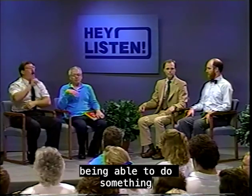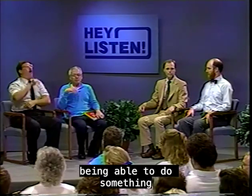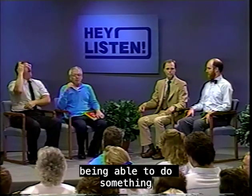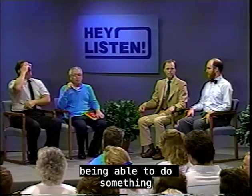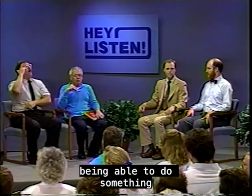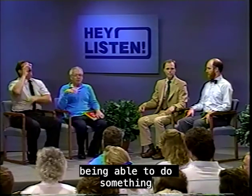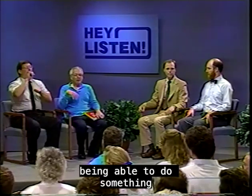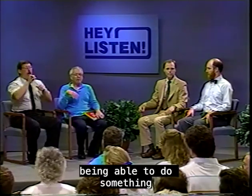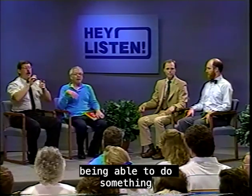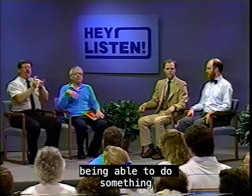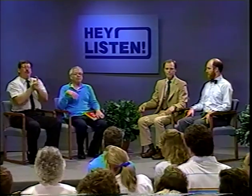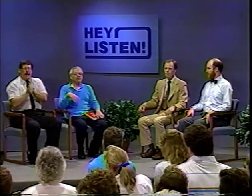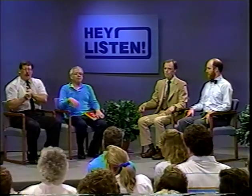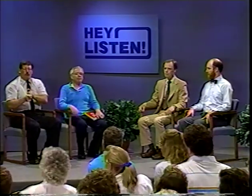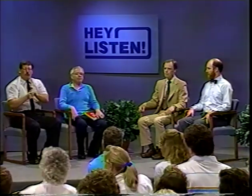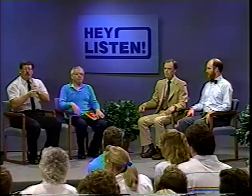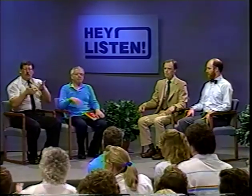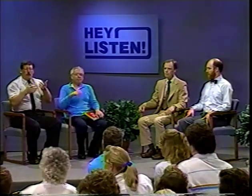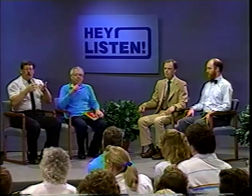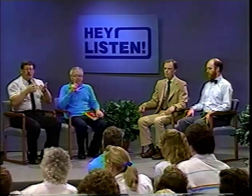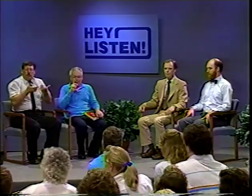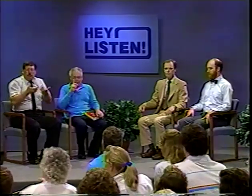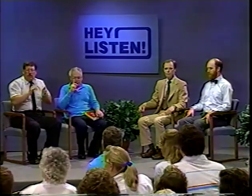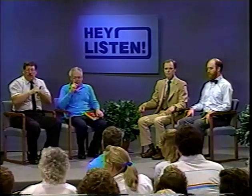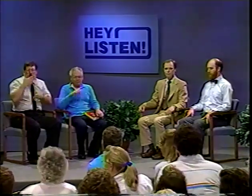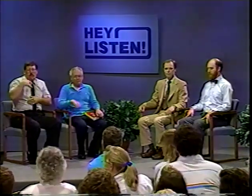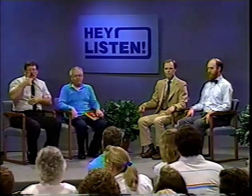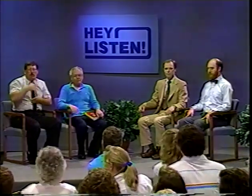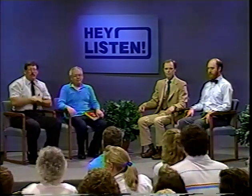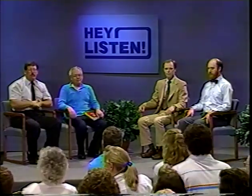to do something about it.